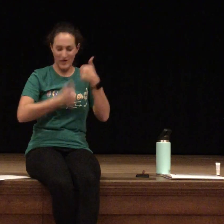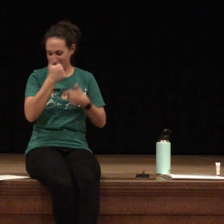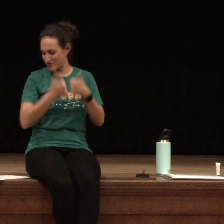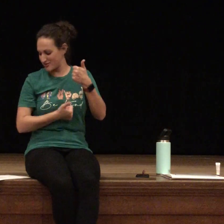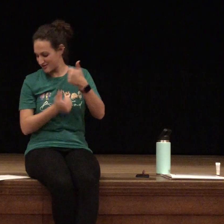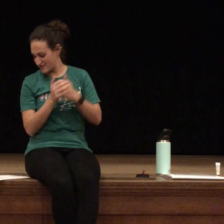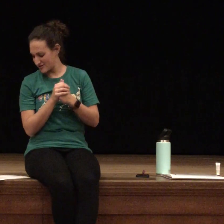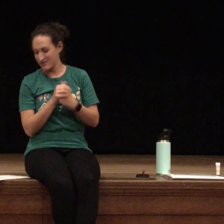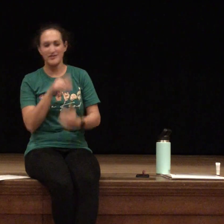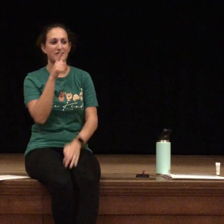Which?